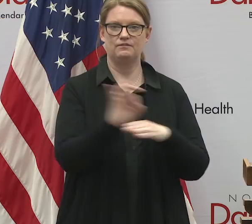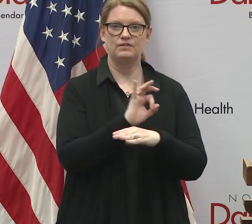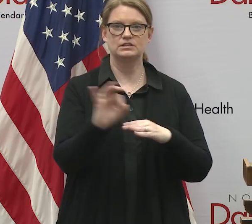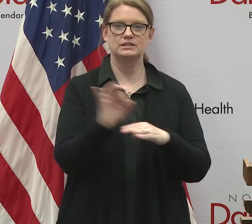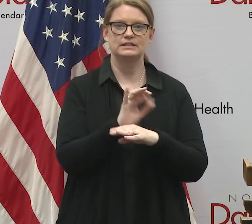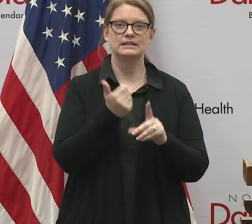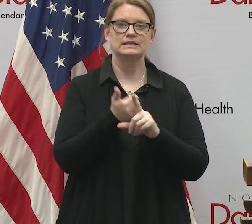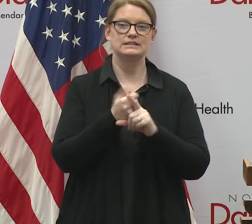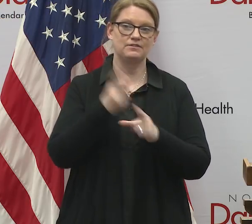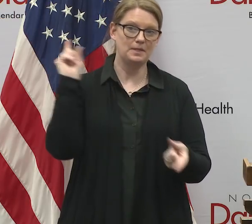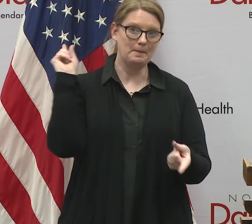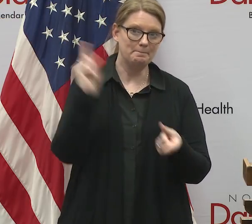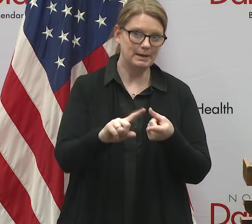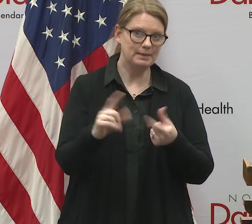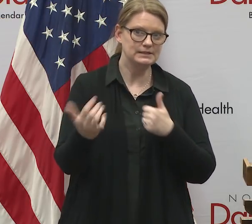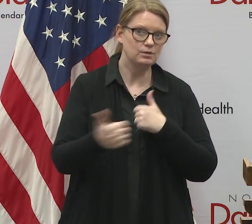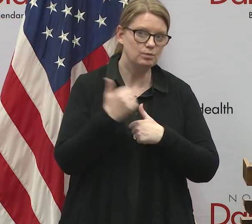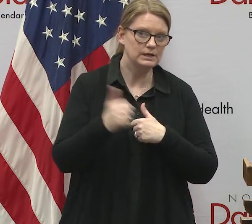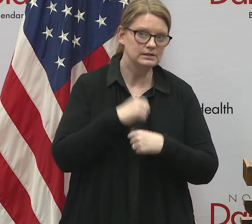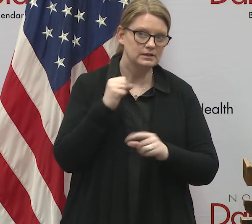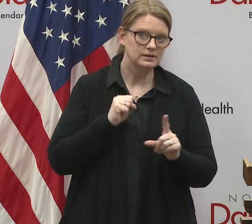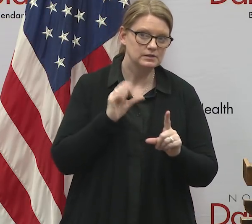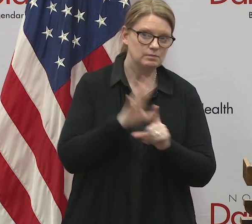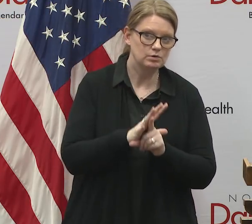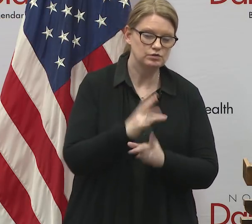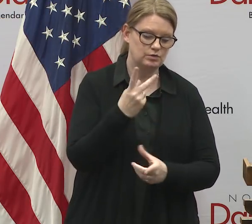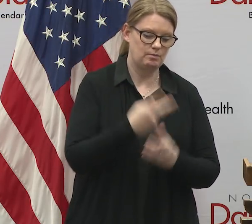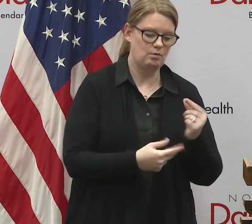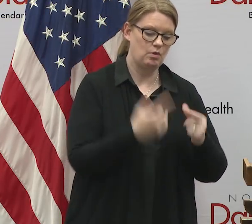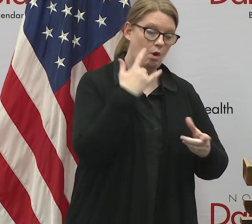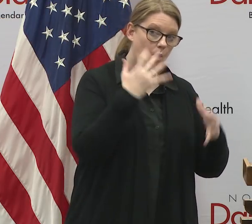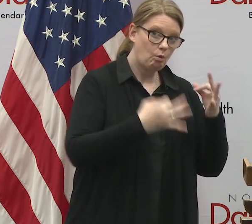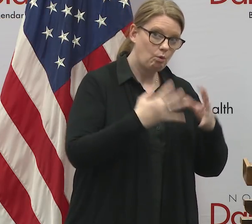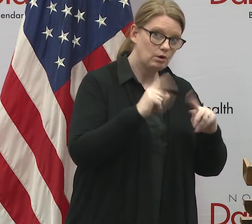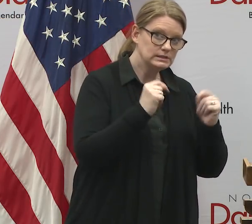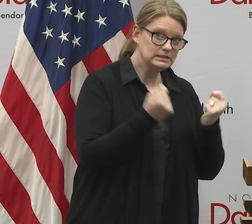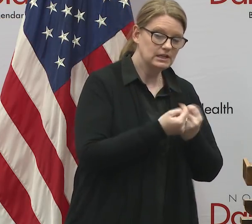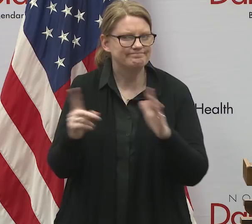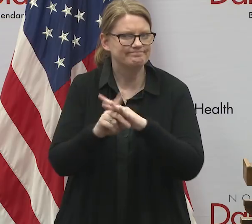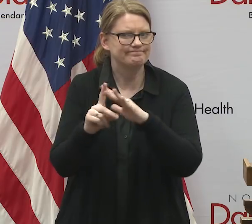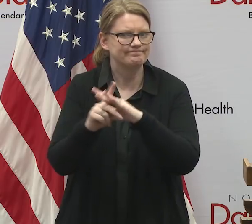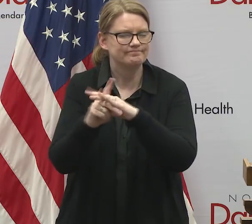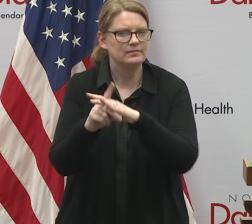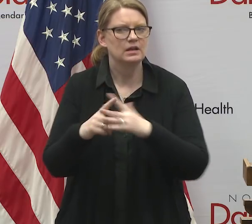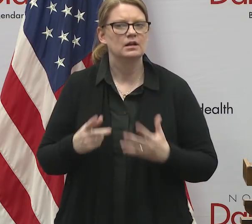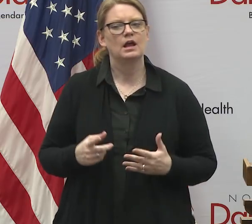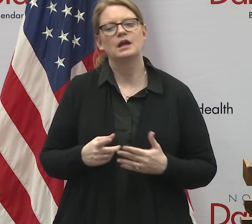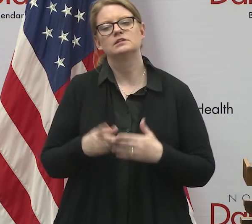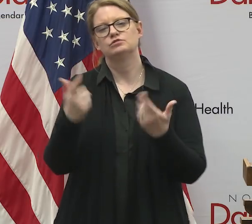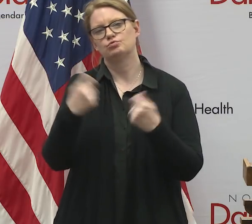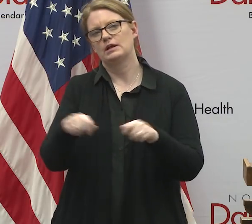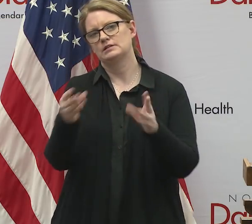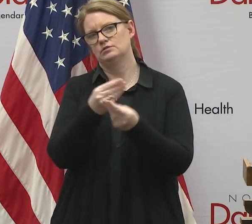advanced gives us a glimpse into what might be coming here. Spain had a huge increase in